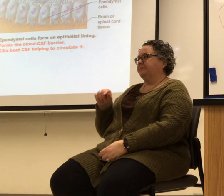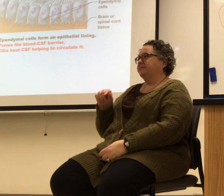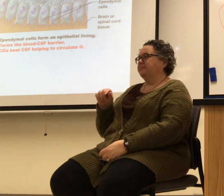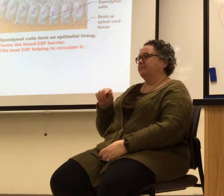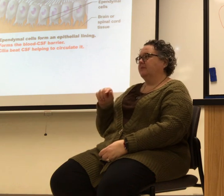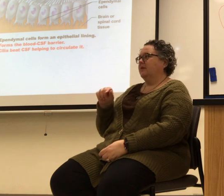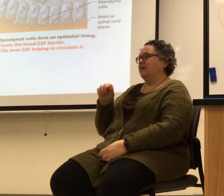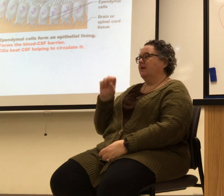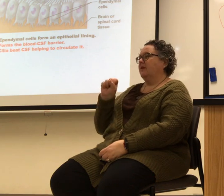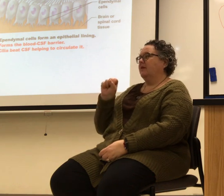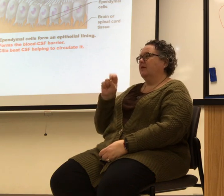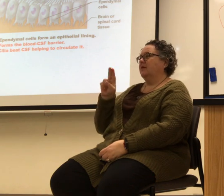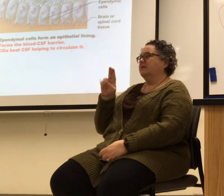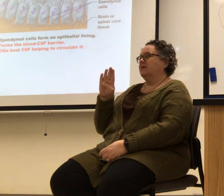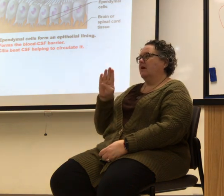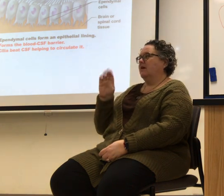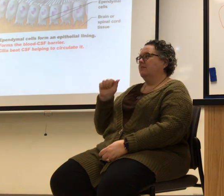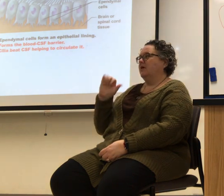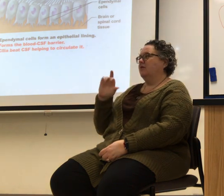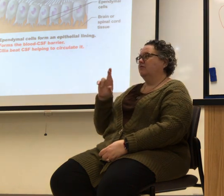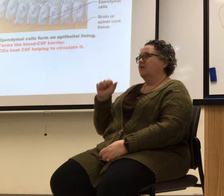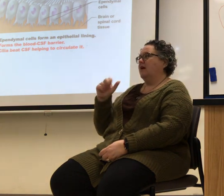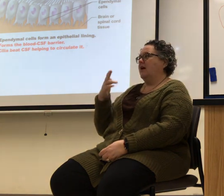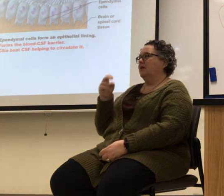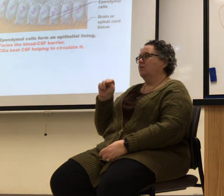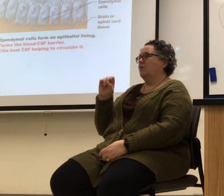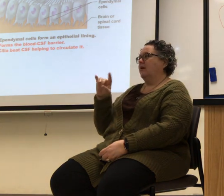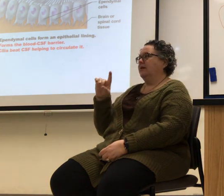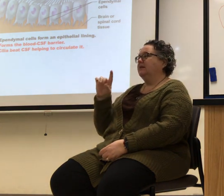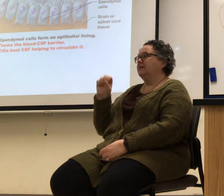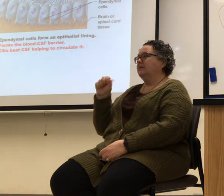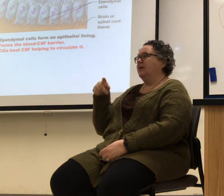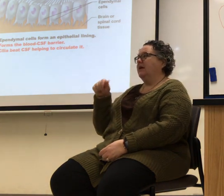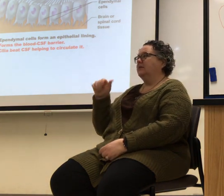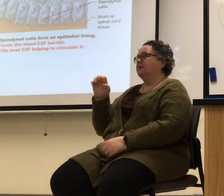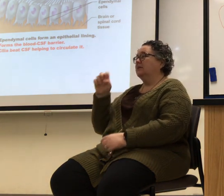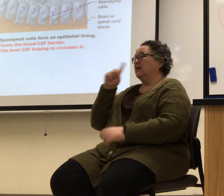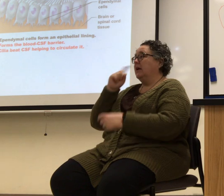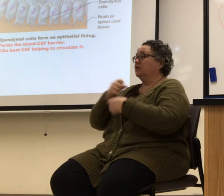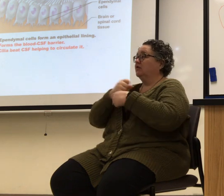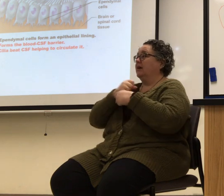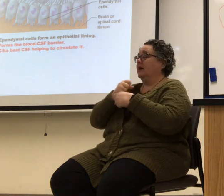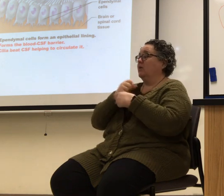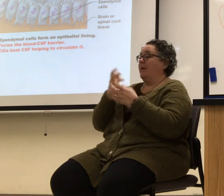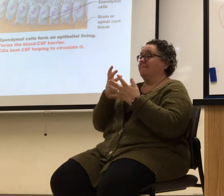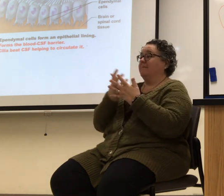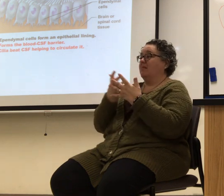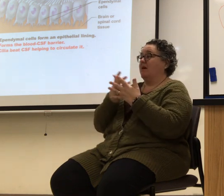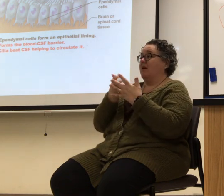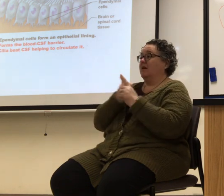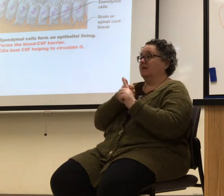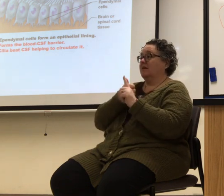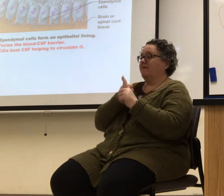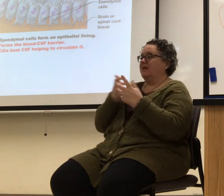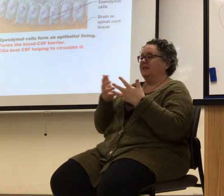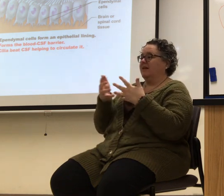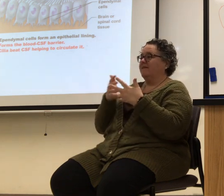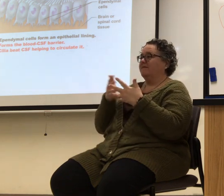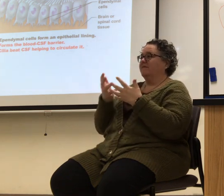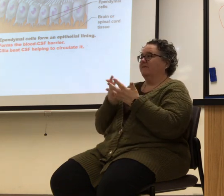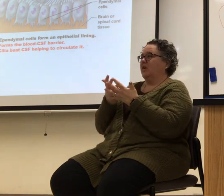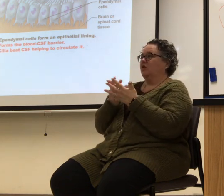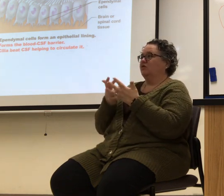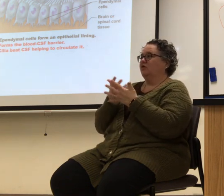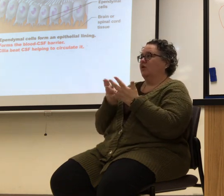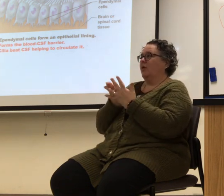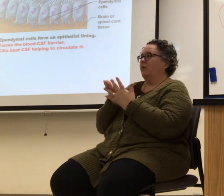The subarachnoid space that circulates with there. It's created when blood is filtered through this epithelial lining